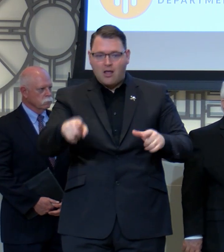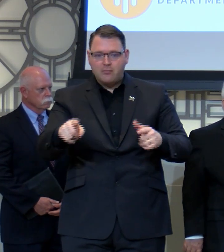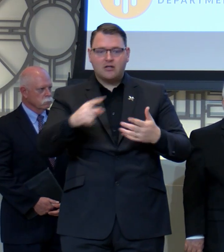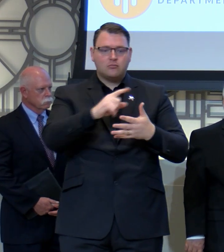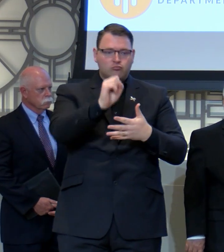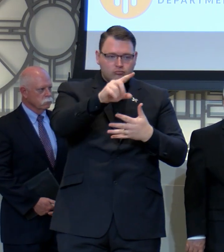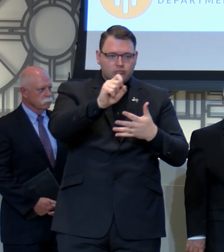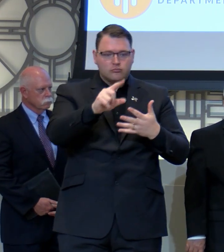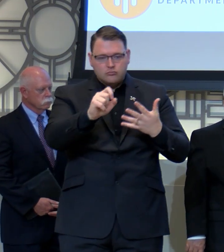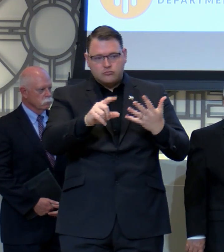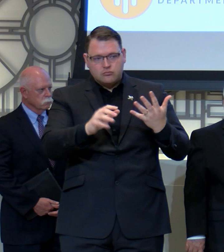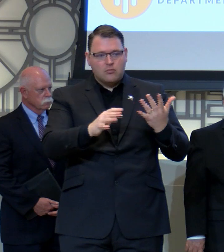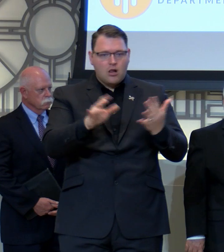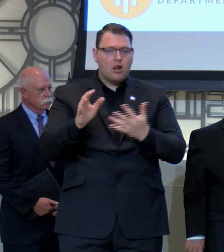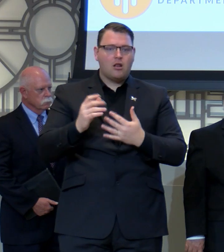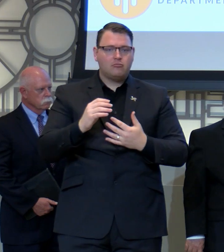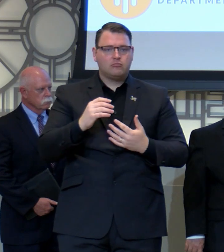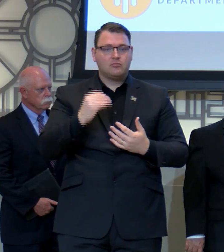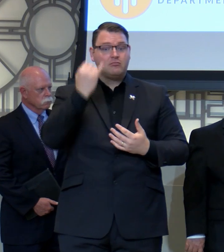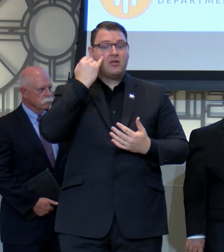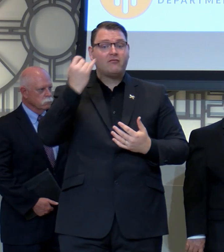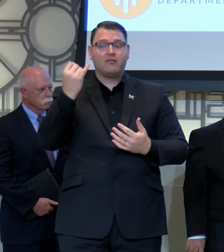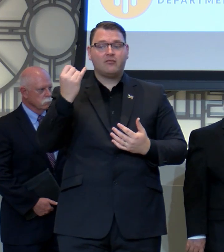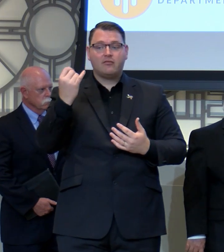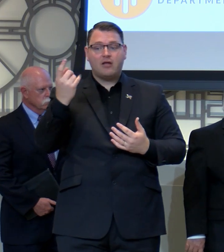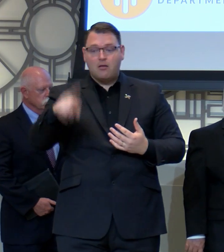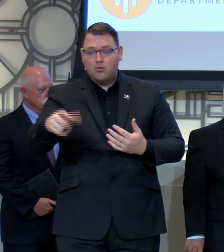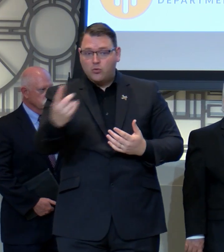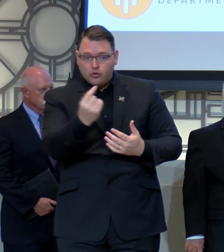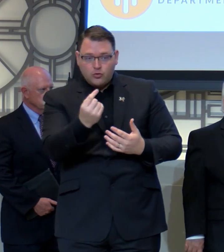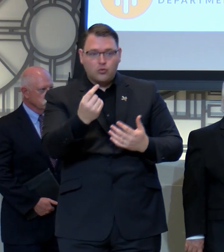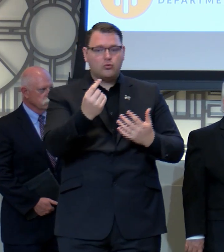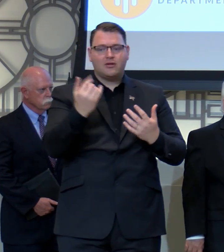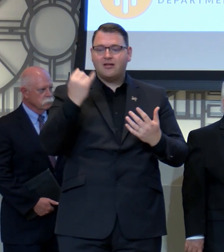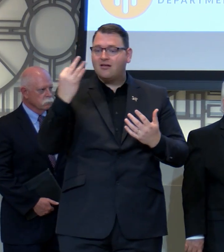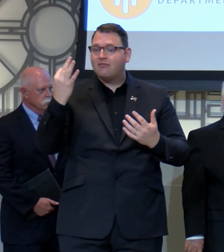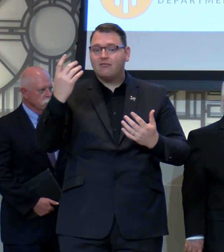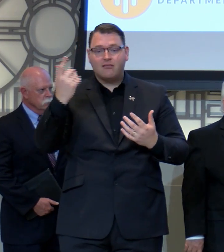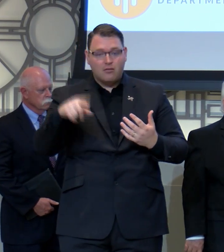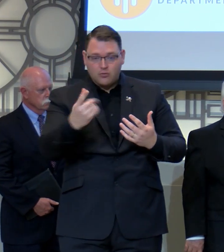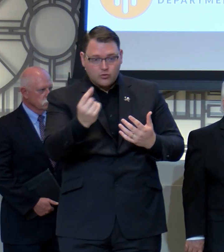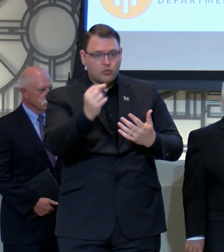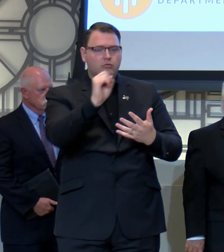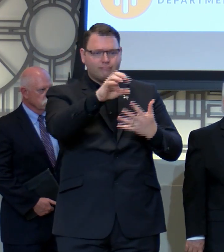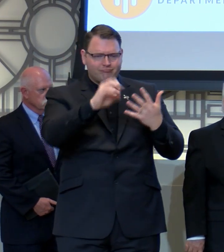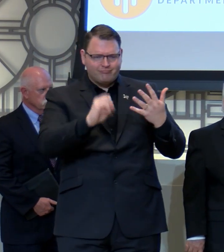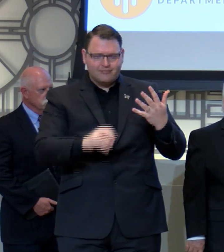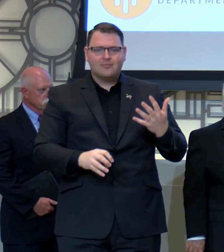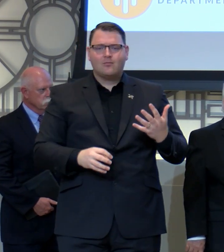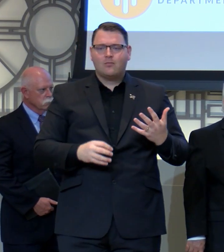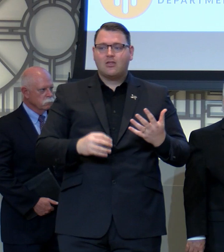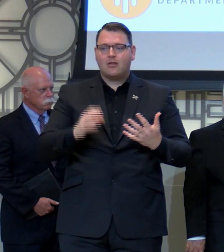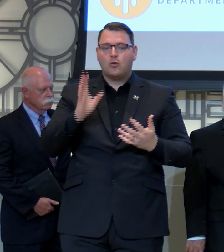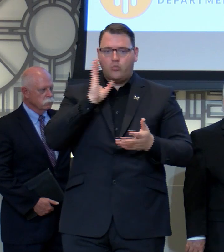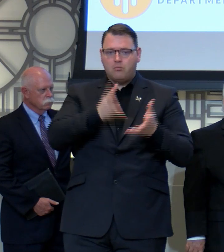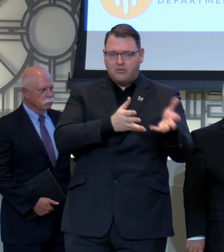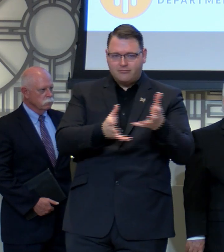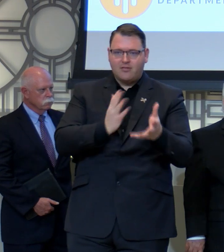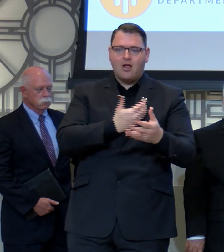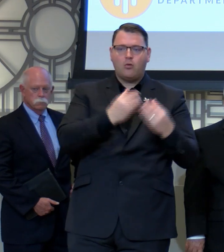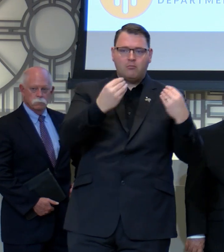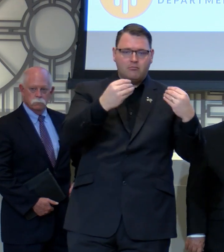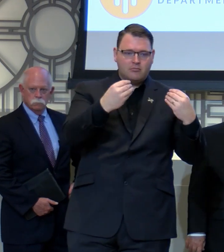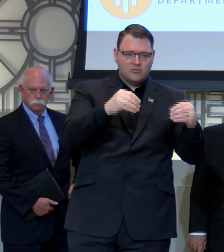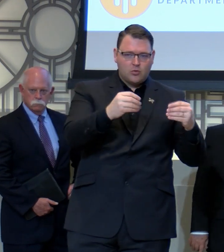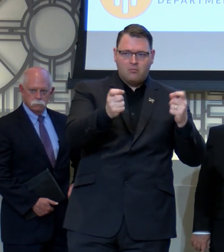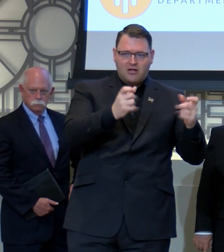be made by one individual in a store. It'll be made by us at corporate, and we certainly will be talking to our district managers, our field team, our store managers along the way. Or